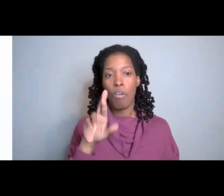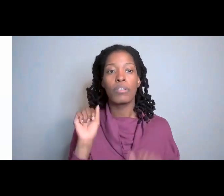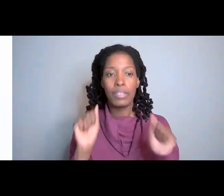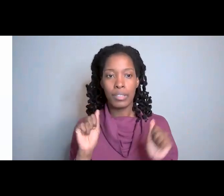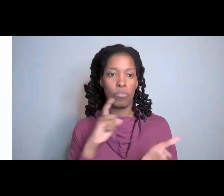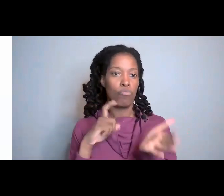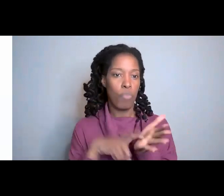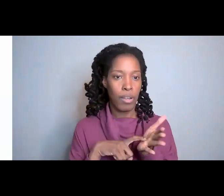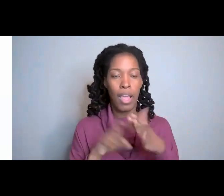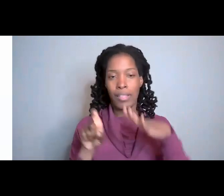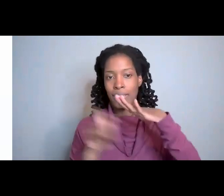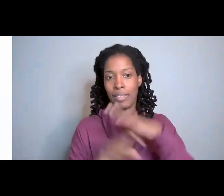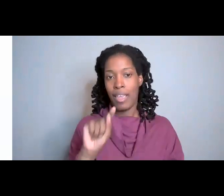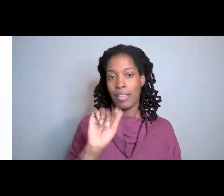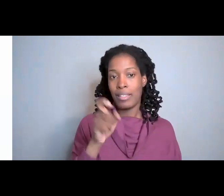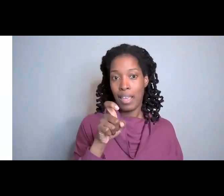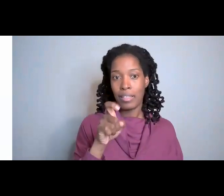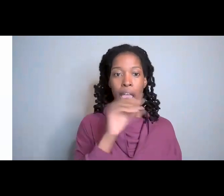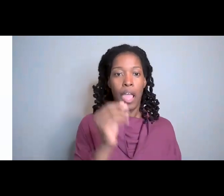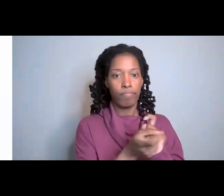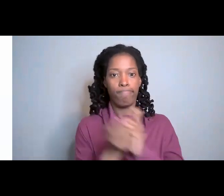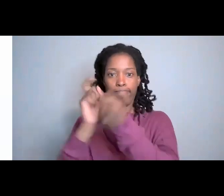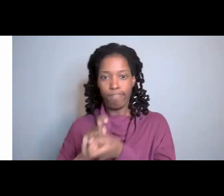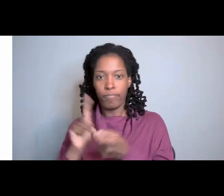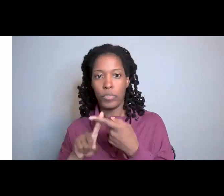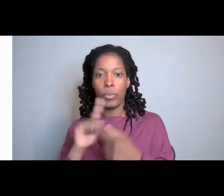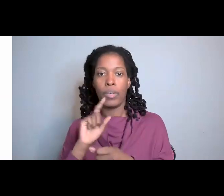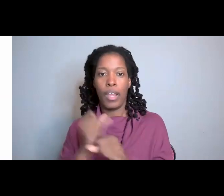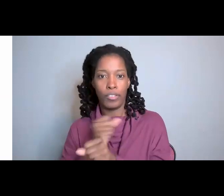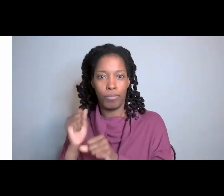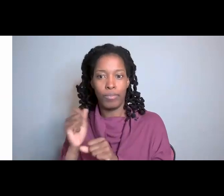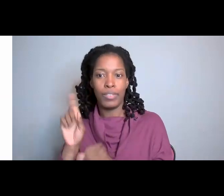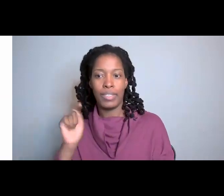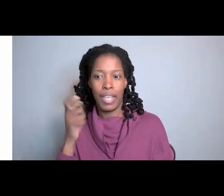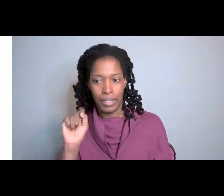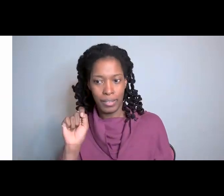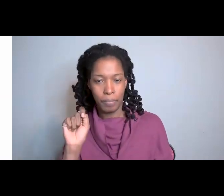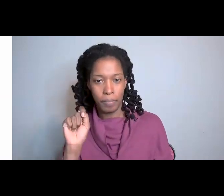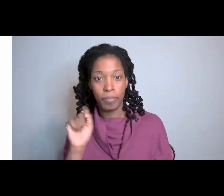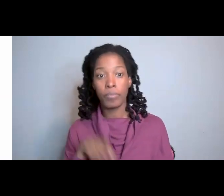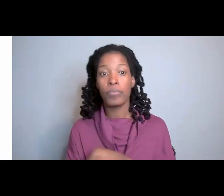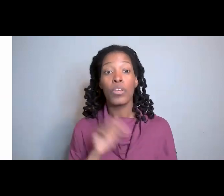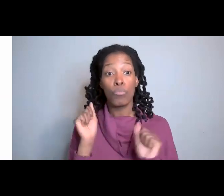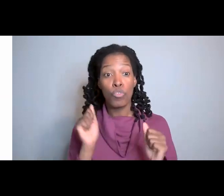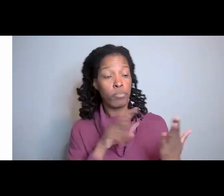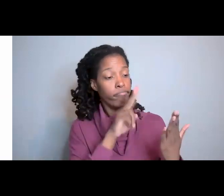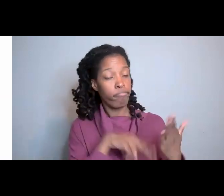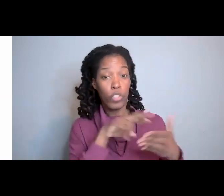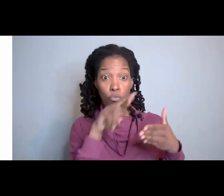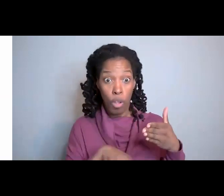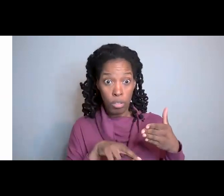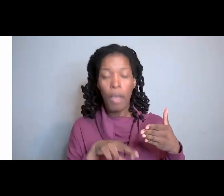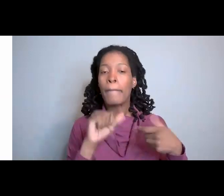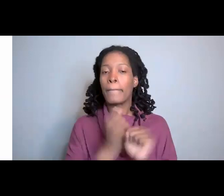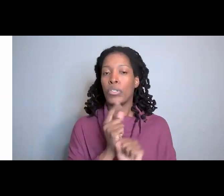scanned text and convert it into actual text. It can read the results in order to ensure that it